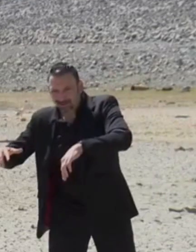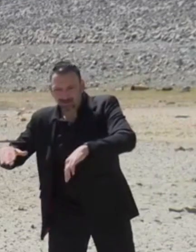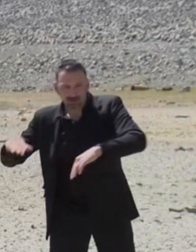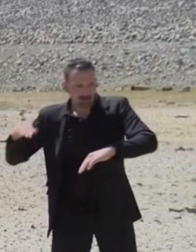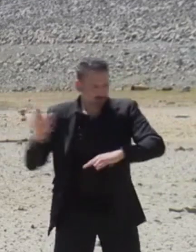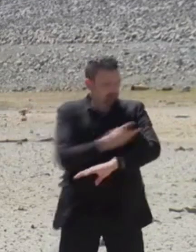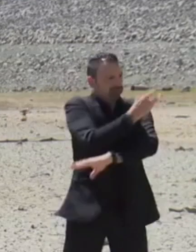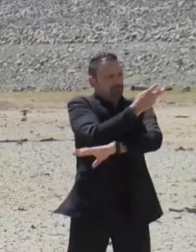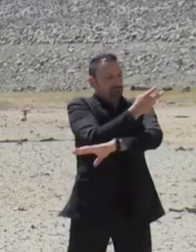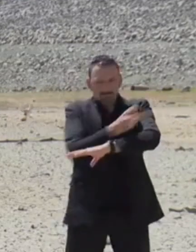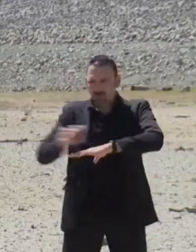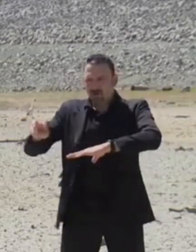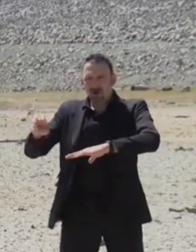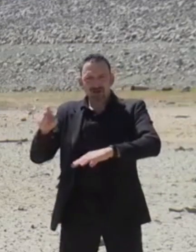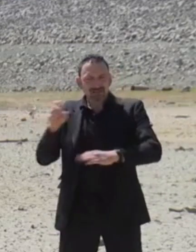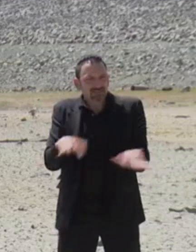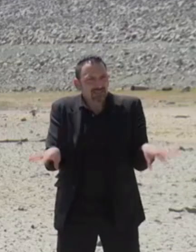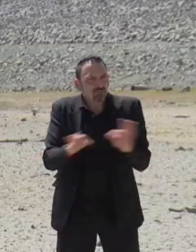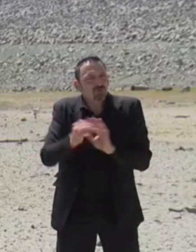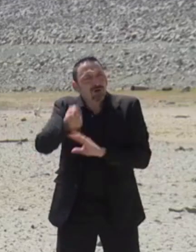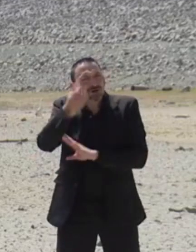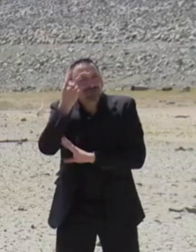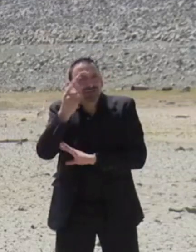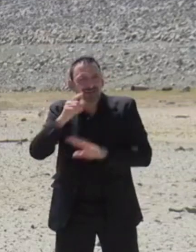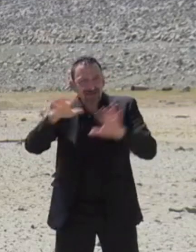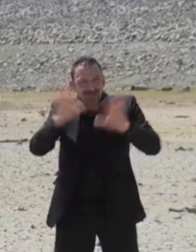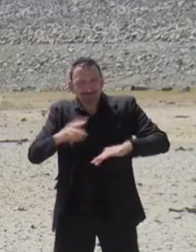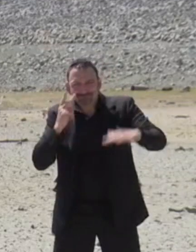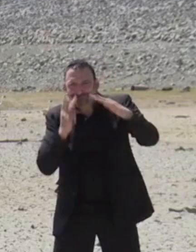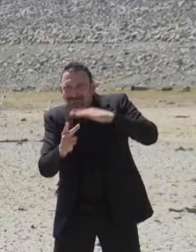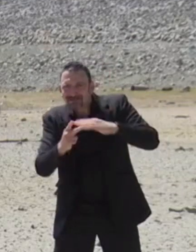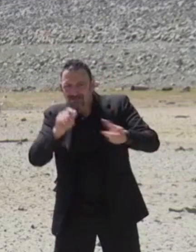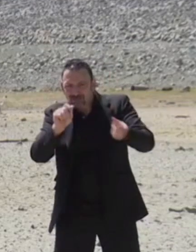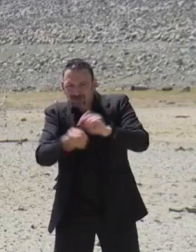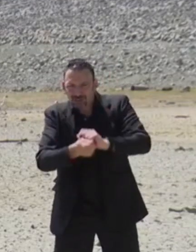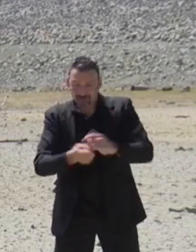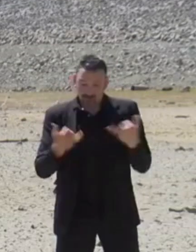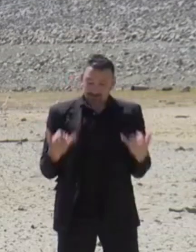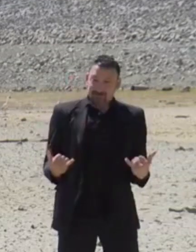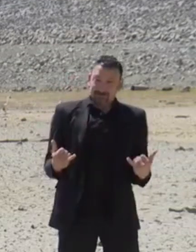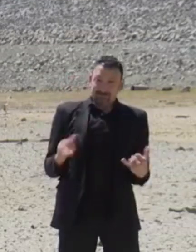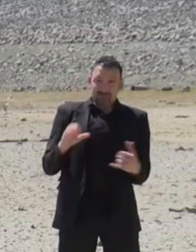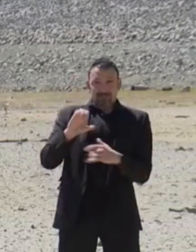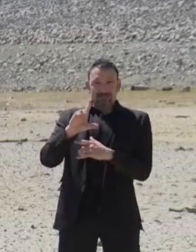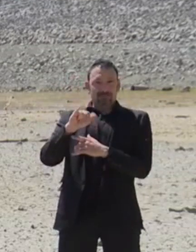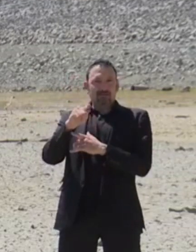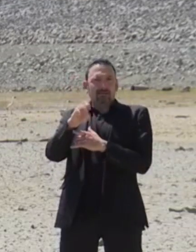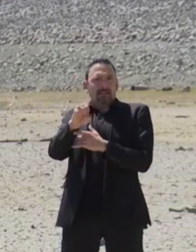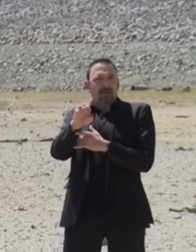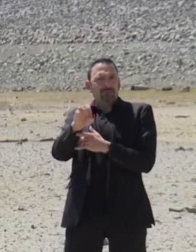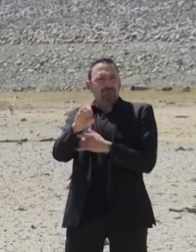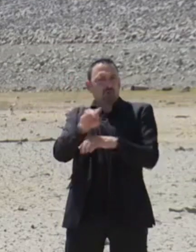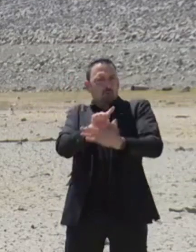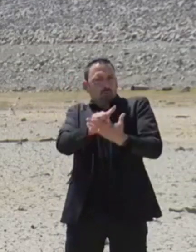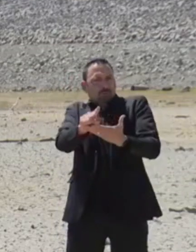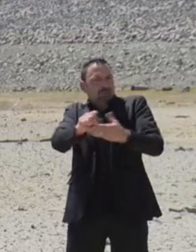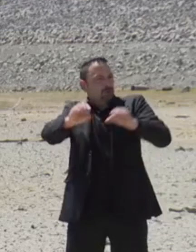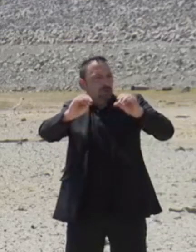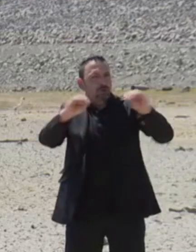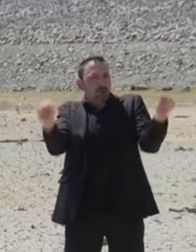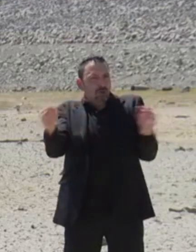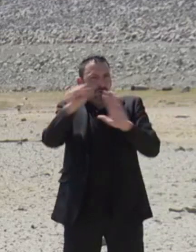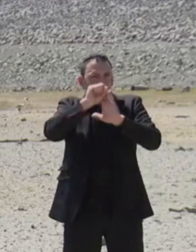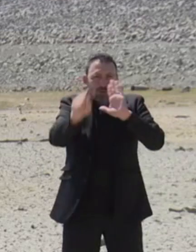deal with the underlying issues related to climate change. This is, after all, Climate Week, and no state in America has taken